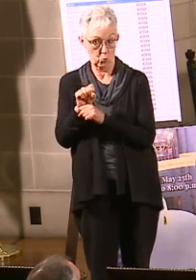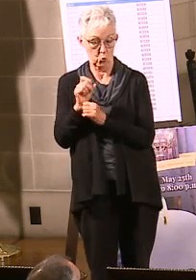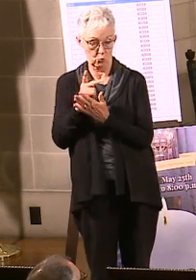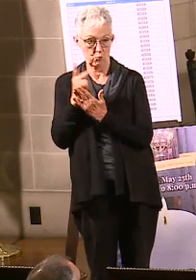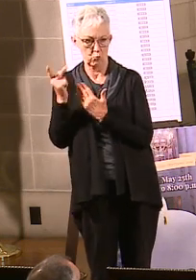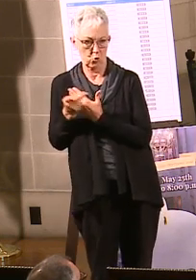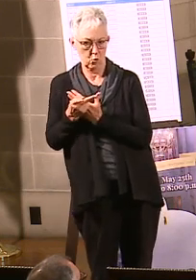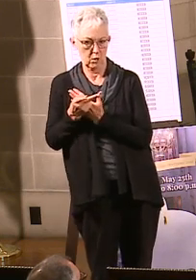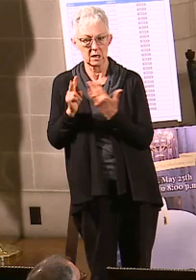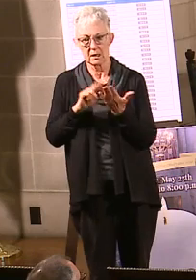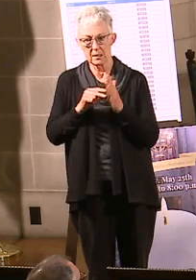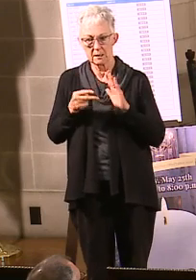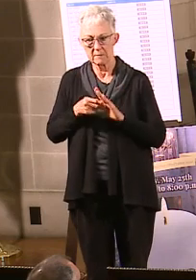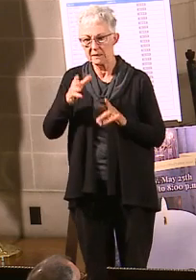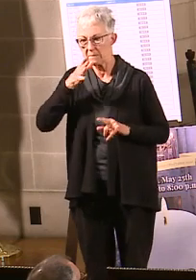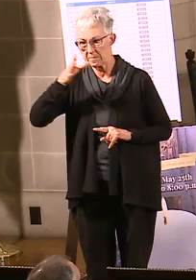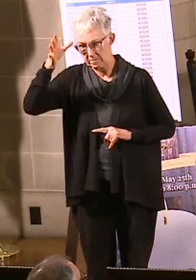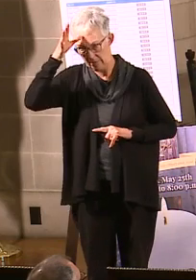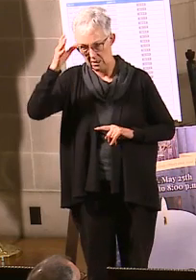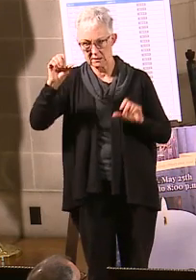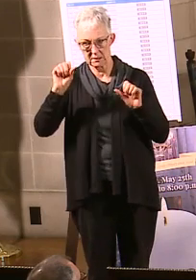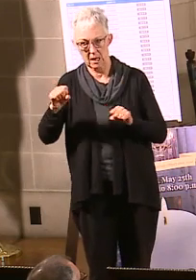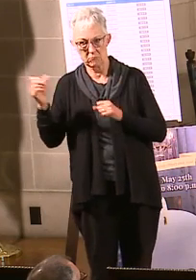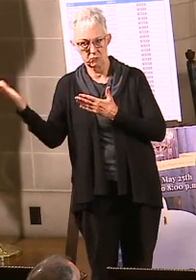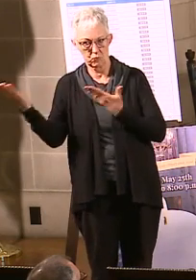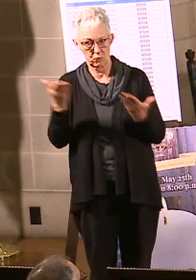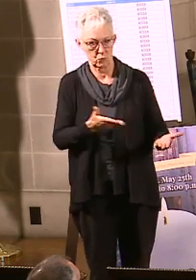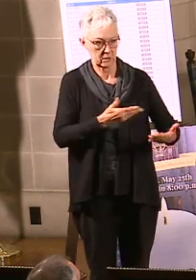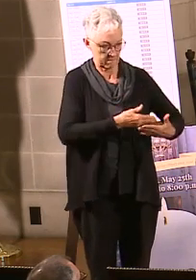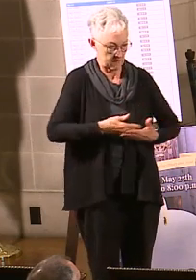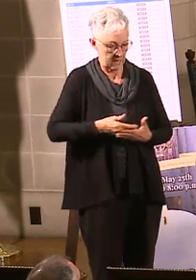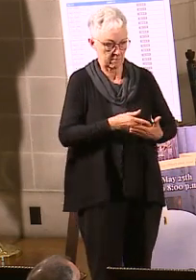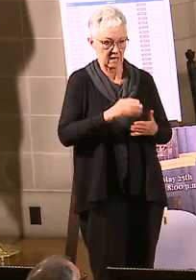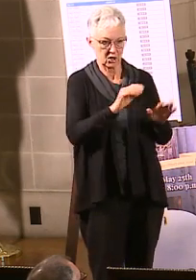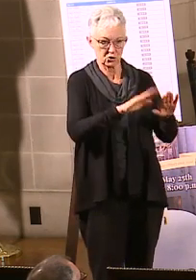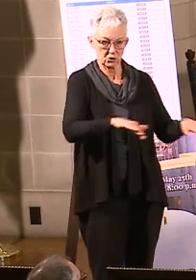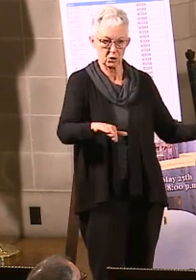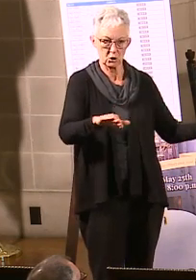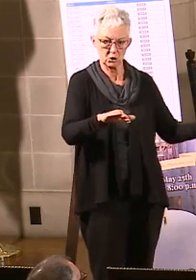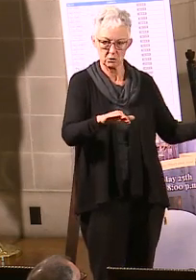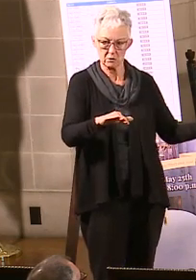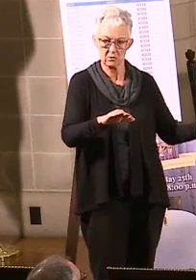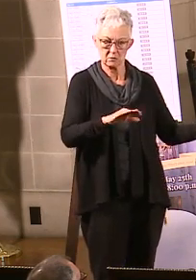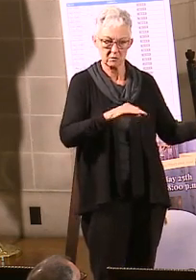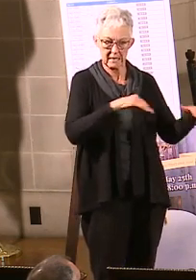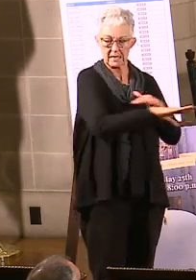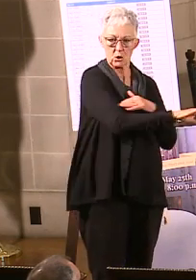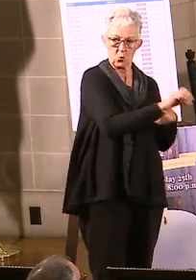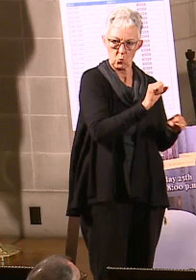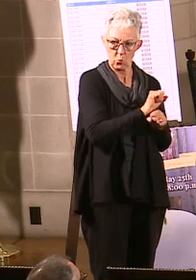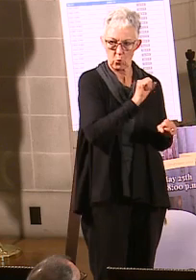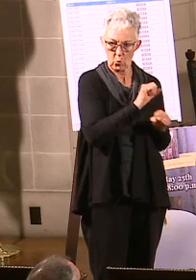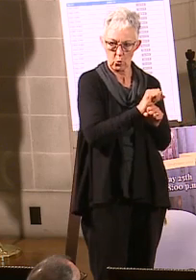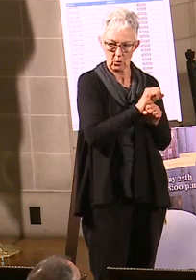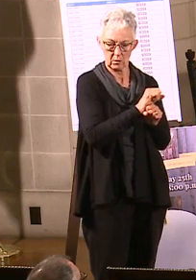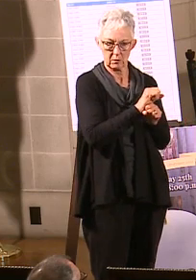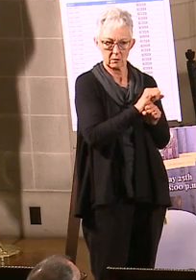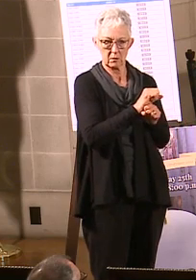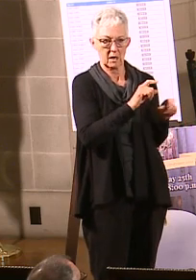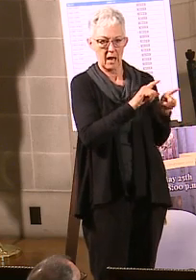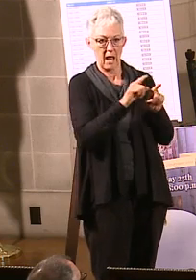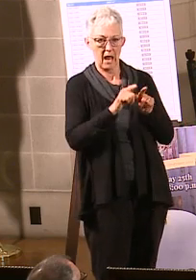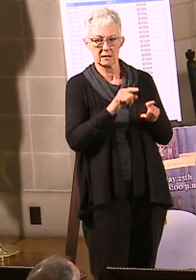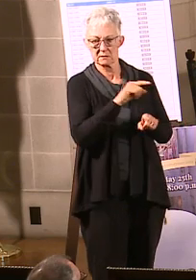to bring their babies and their children into the workplace and work alongside parent as